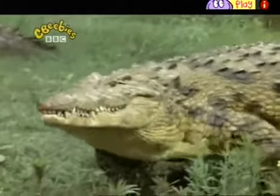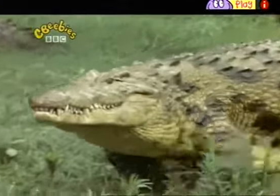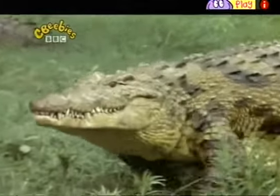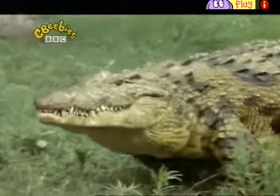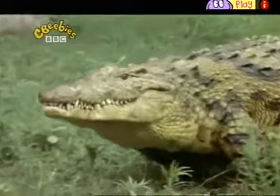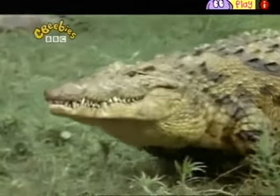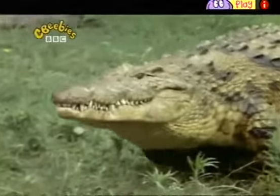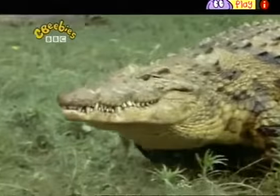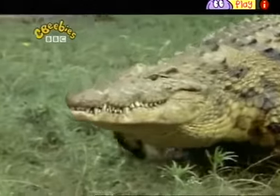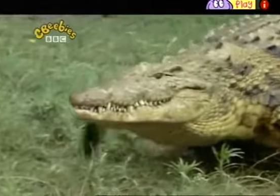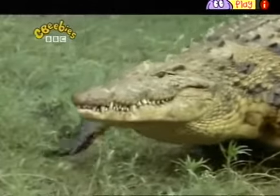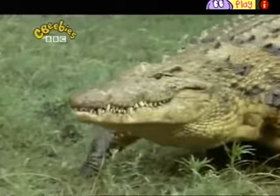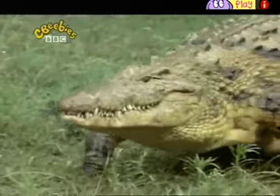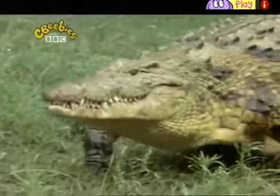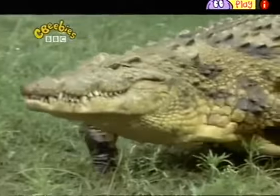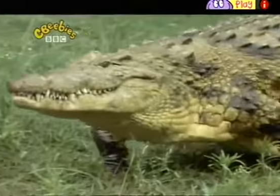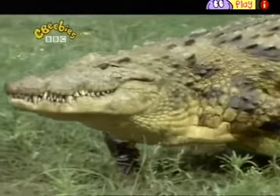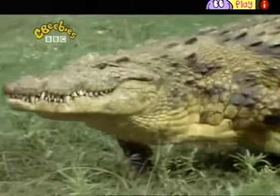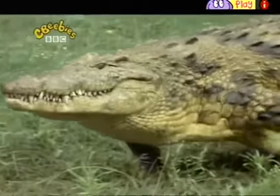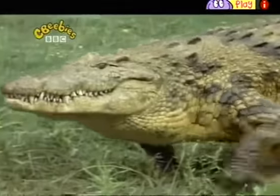Look at all of its teeth.